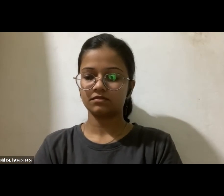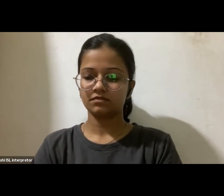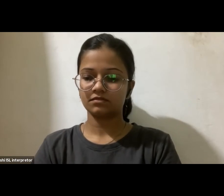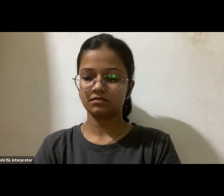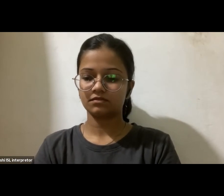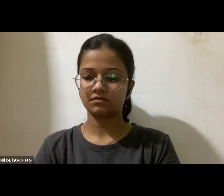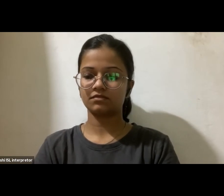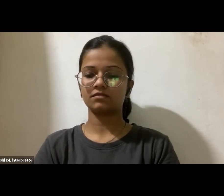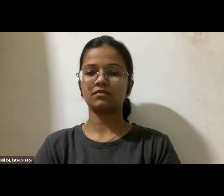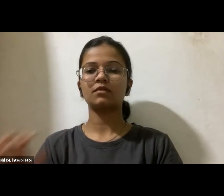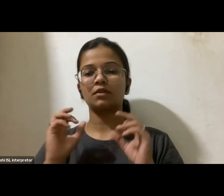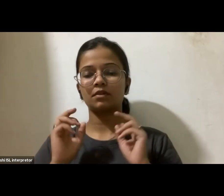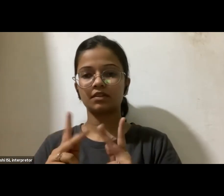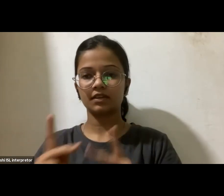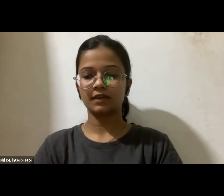Okay.